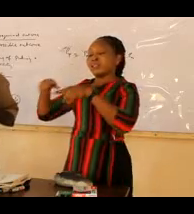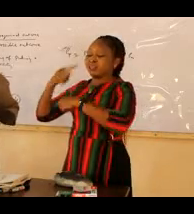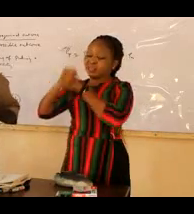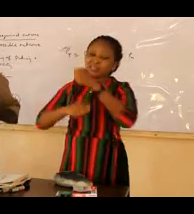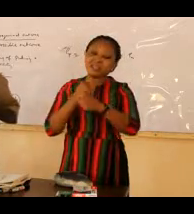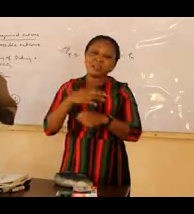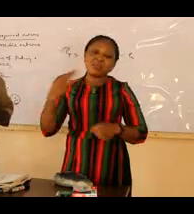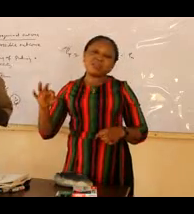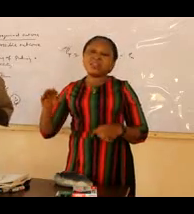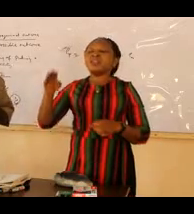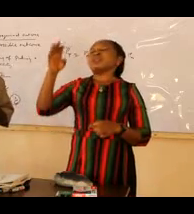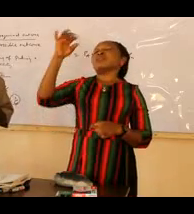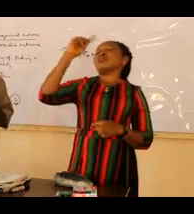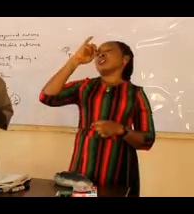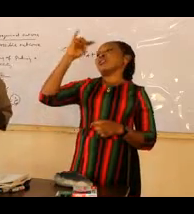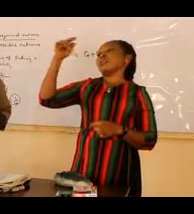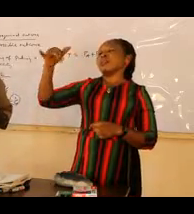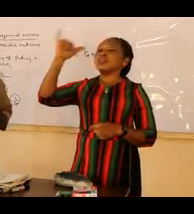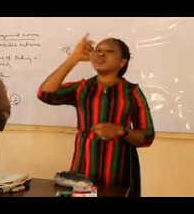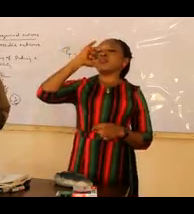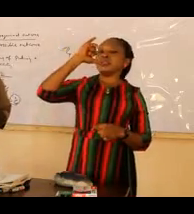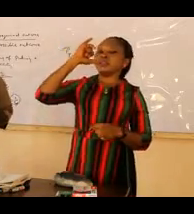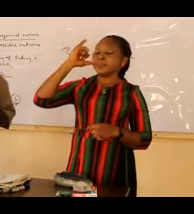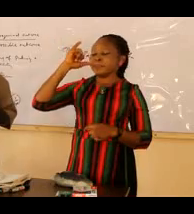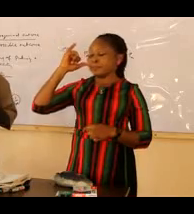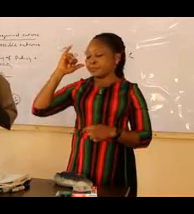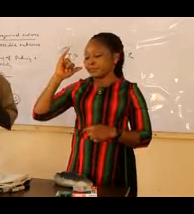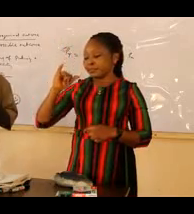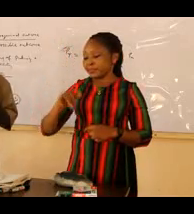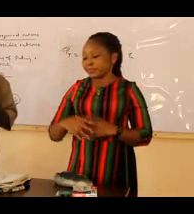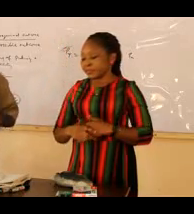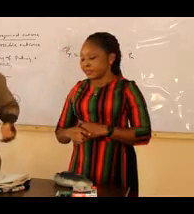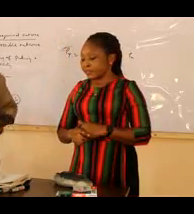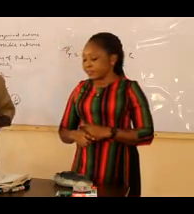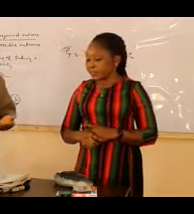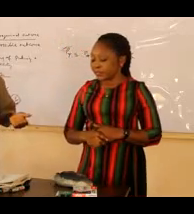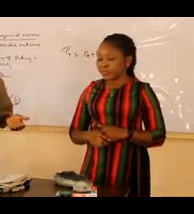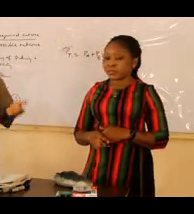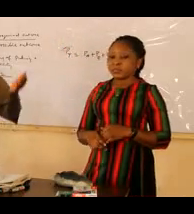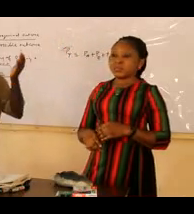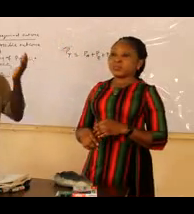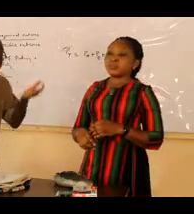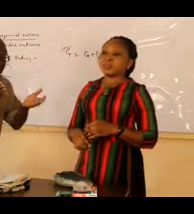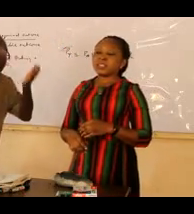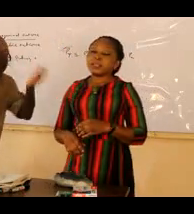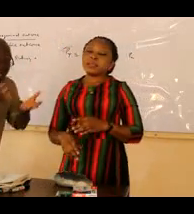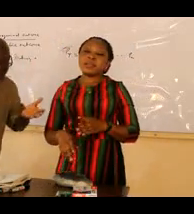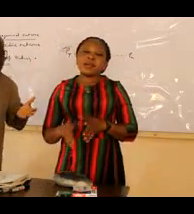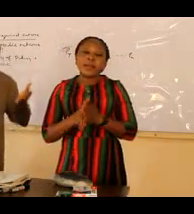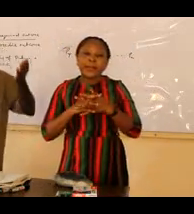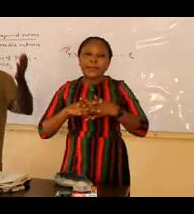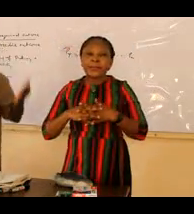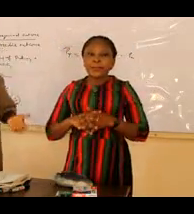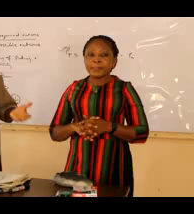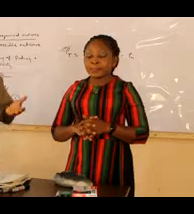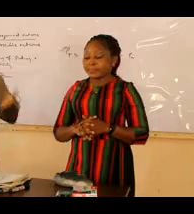may now give me a stout there. Give me more, then me mix it. People may be saying, you will say, if you want to drink, drink.